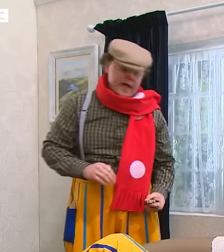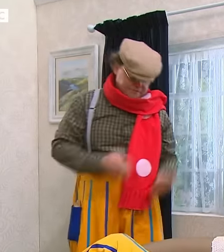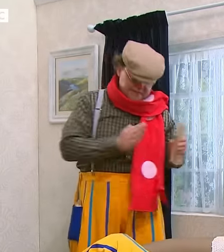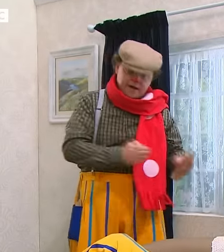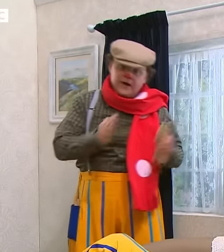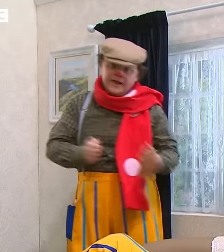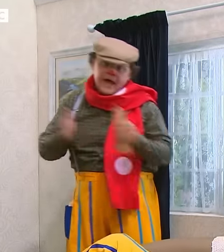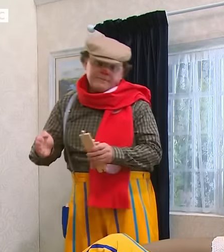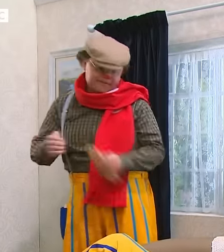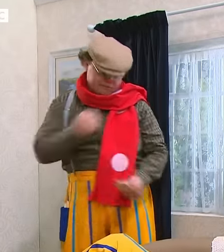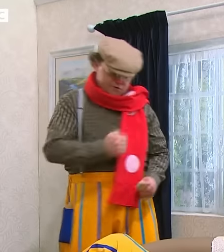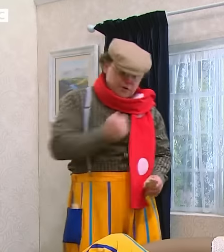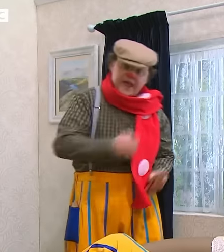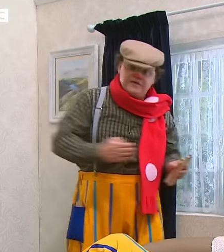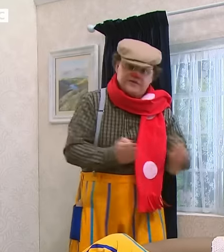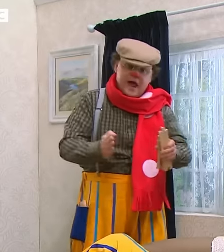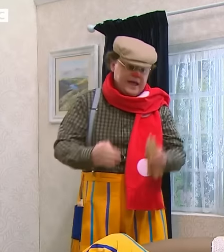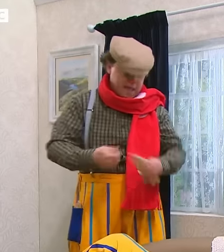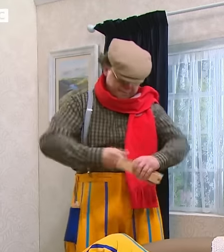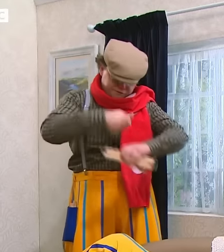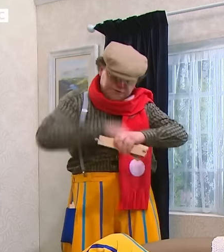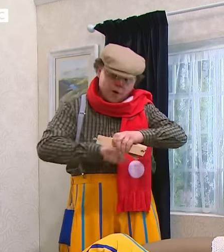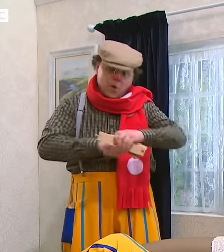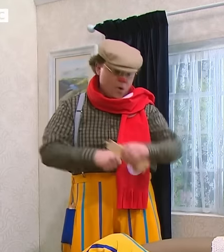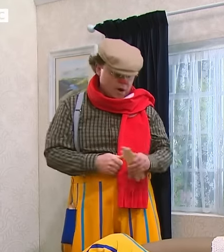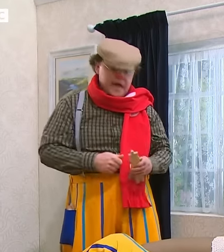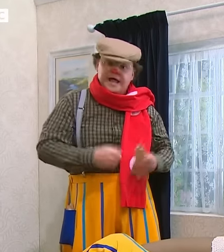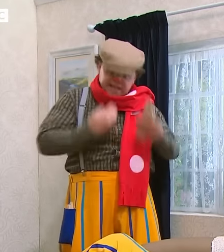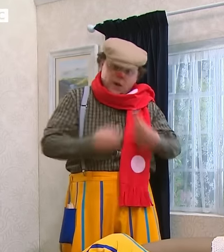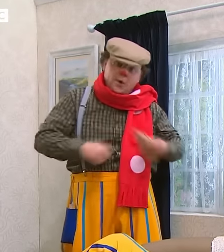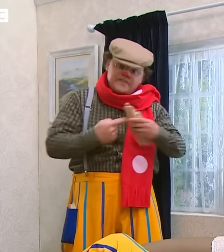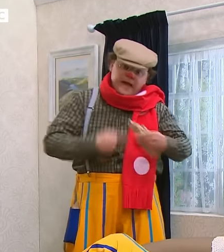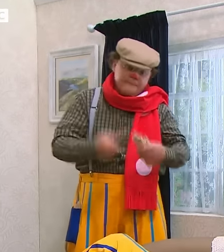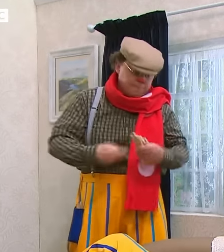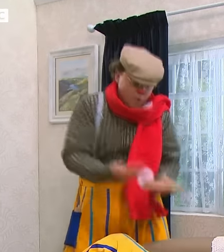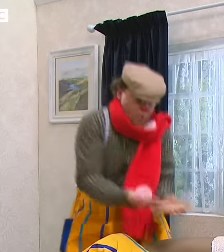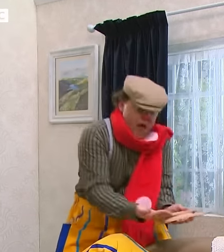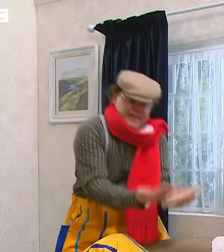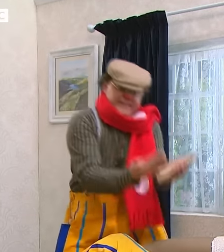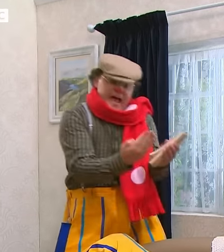have to tidy up this train track before Lord Tumble wakes up.